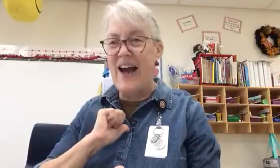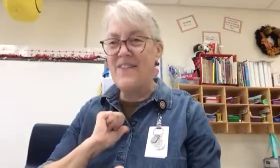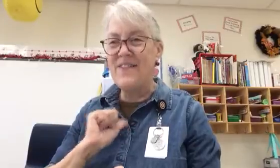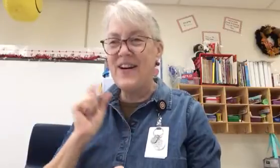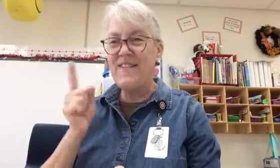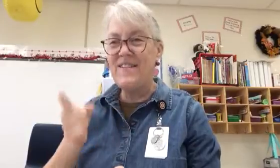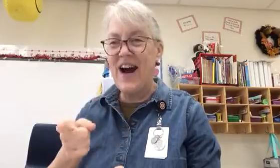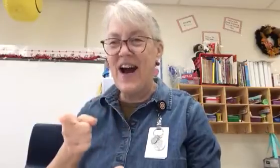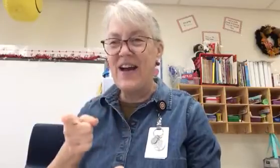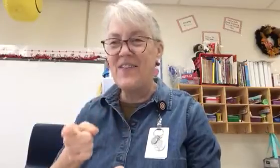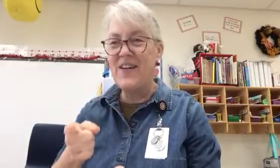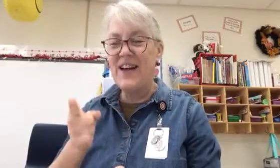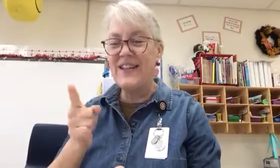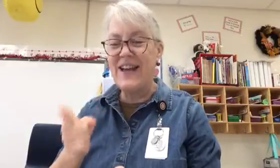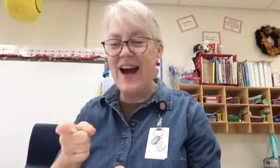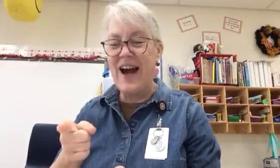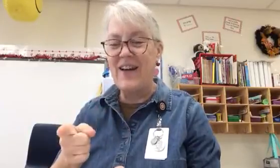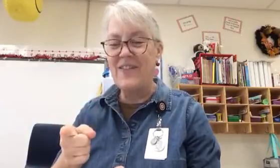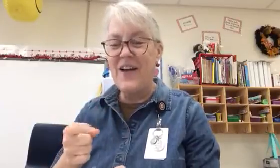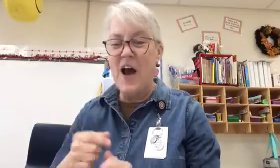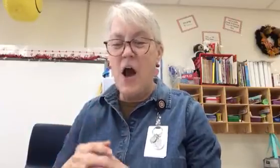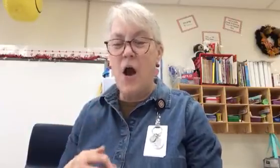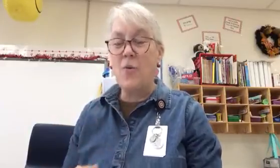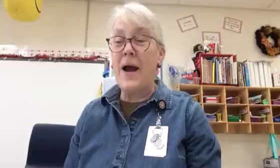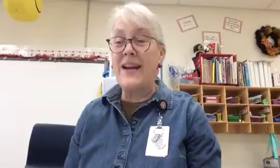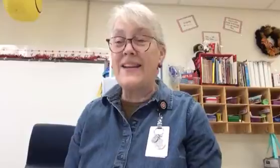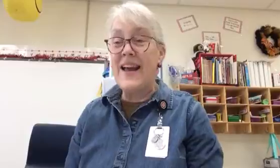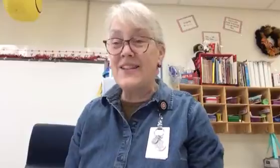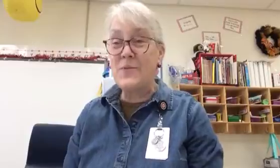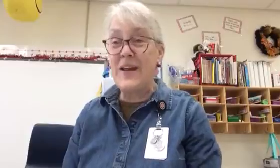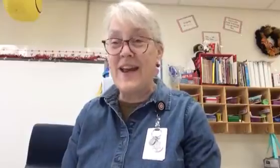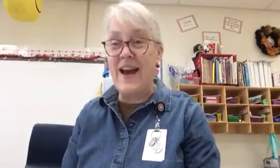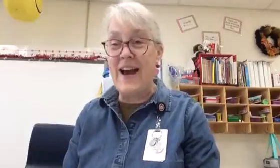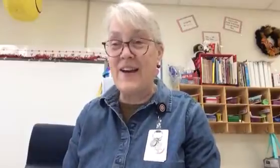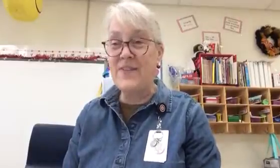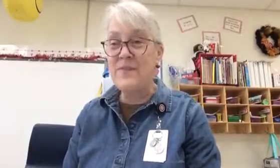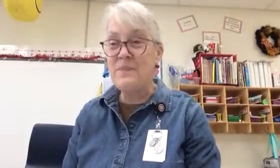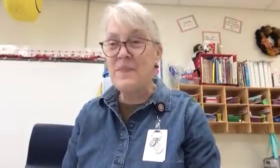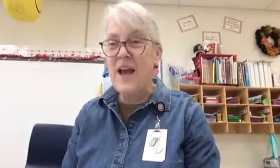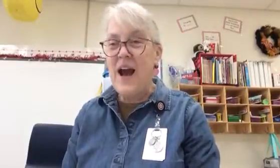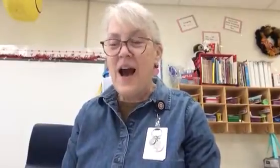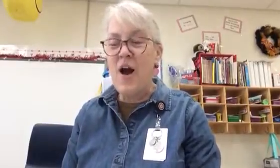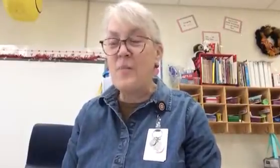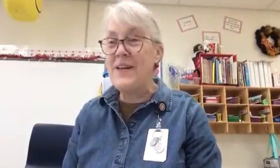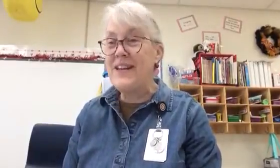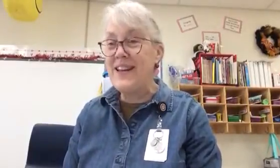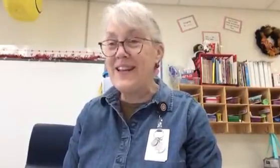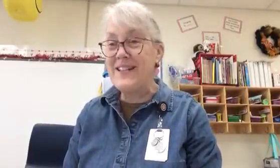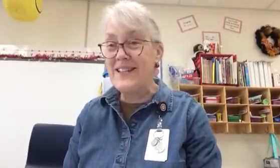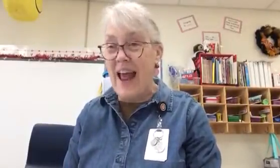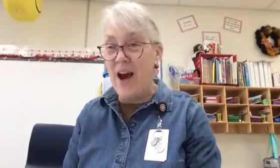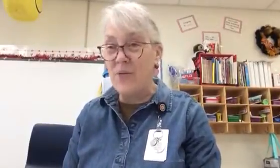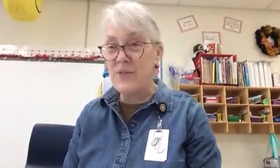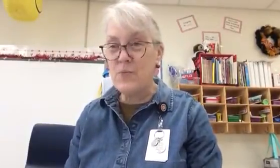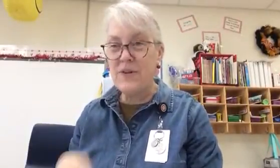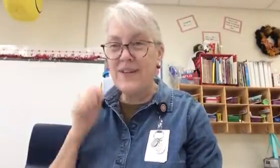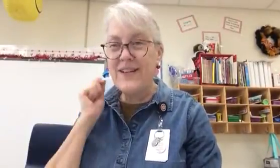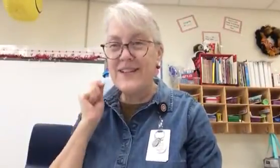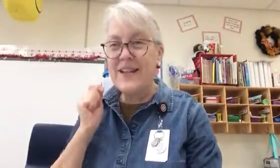all right next we have our beginning sounds we're listening